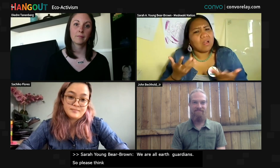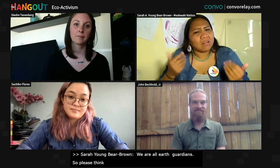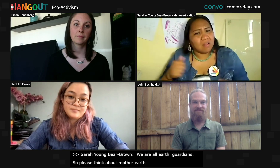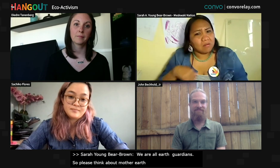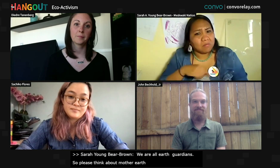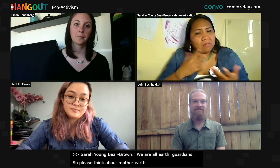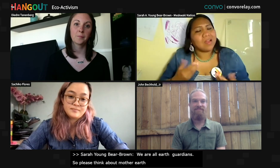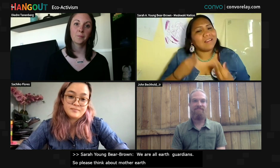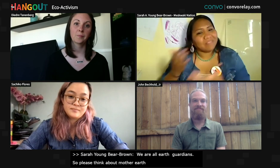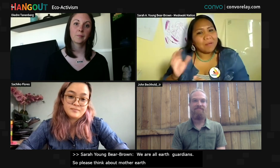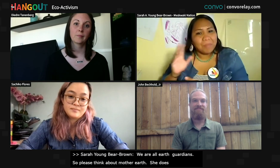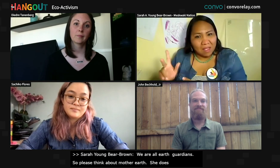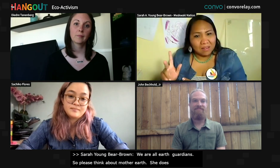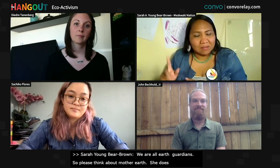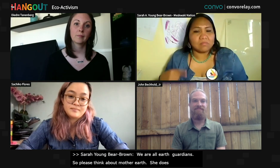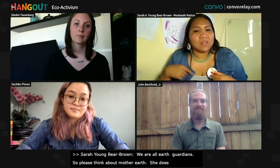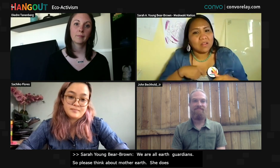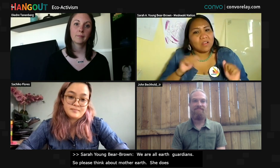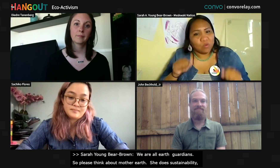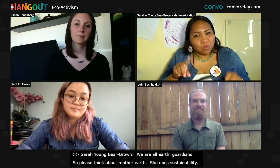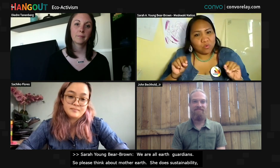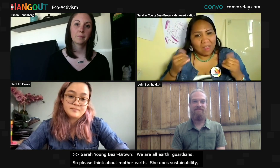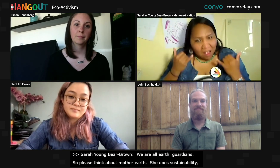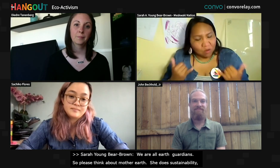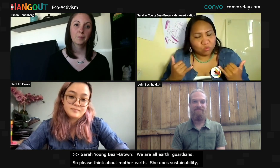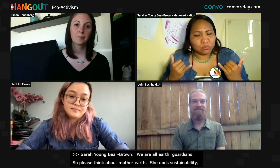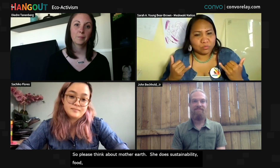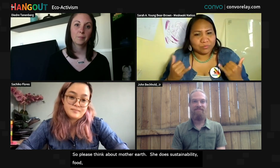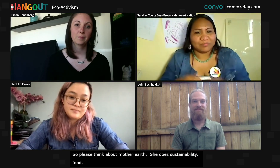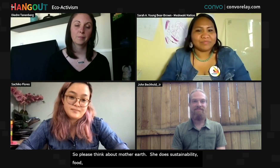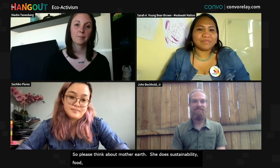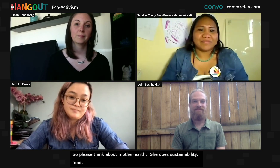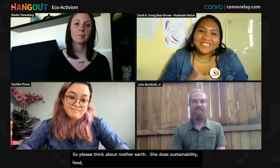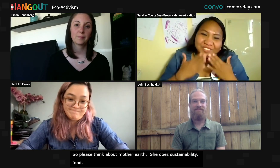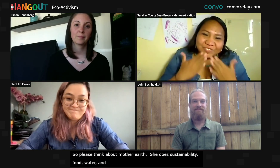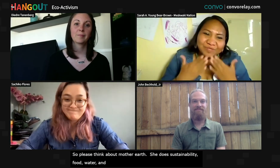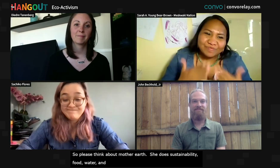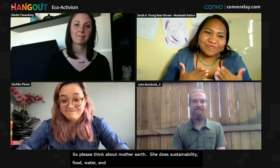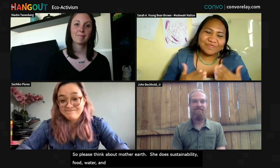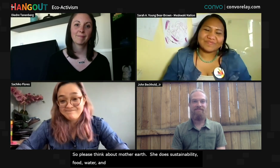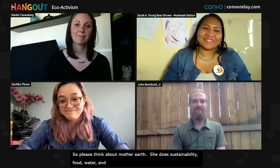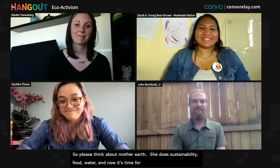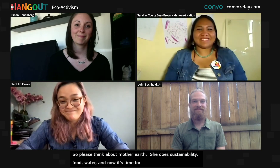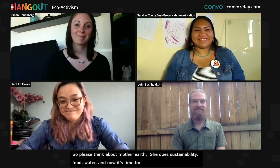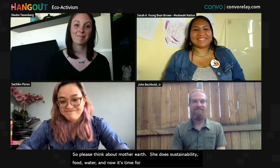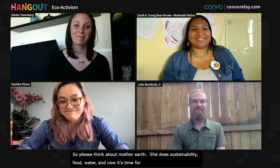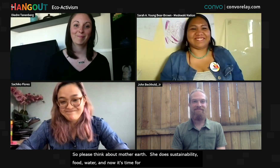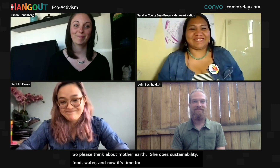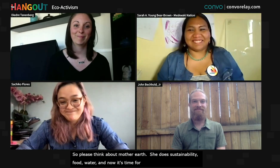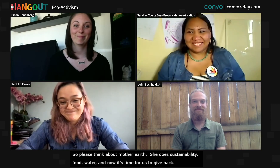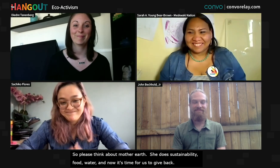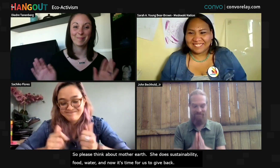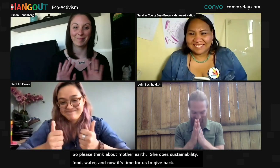food, water. So now it's time for us to give back. And the time to do it is now. Thank you.